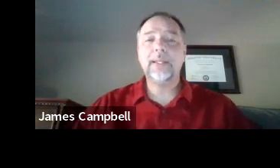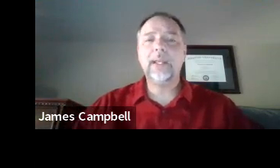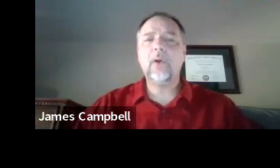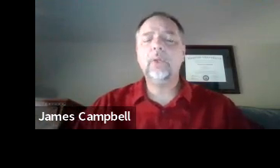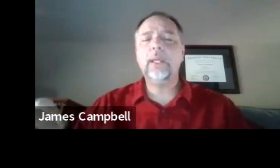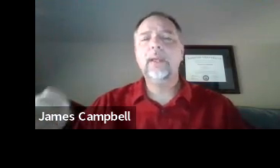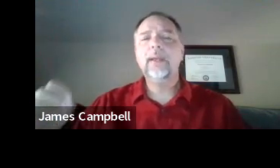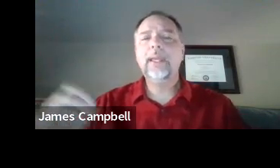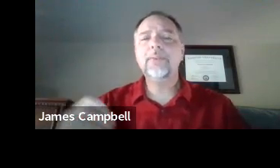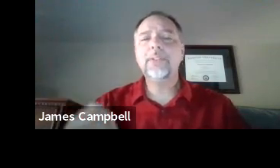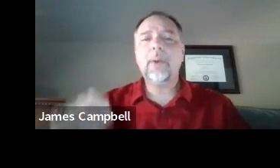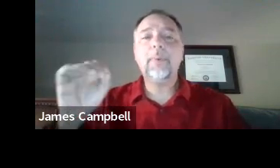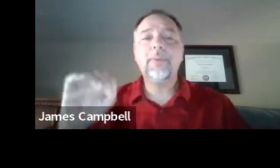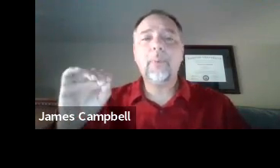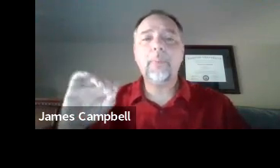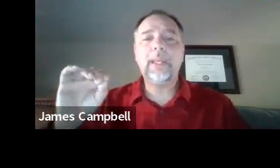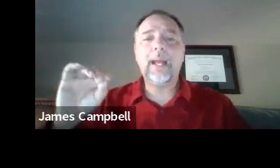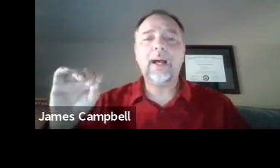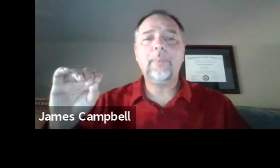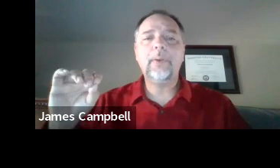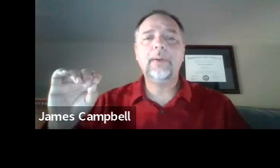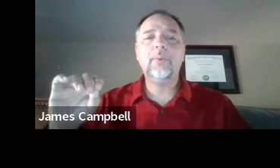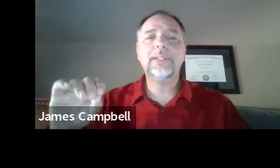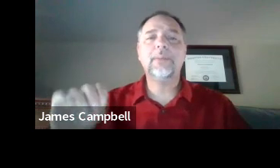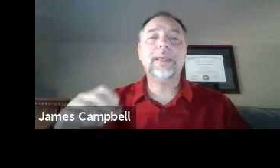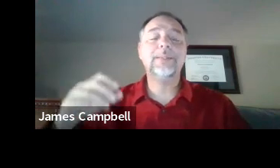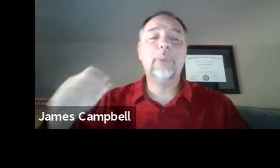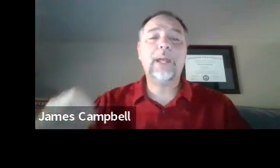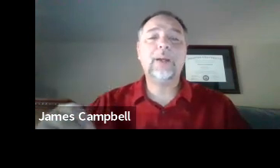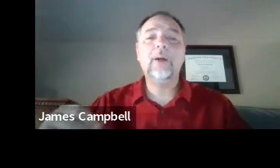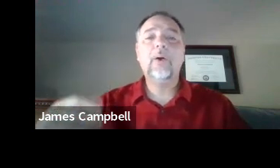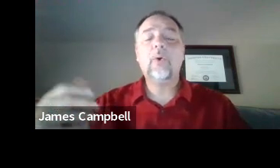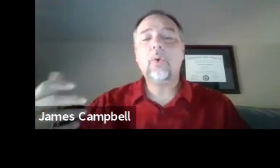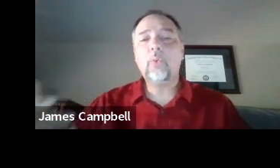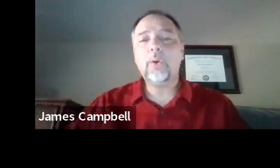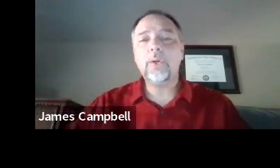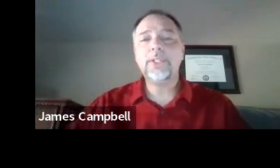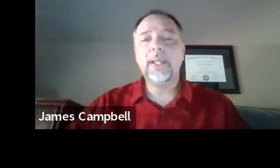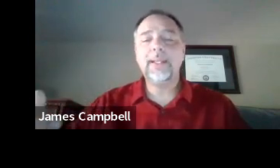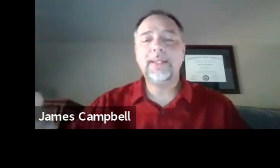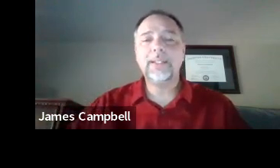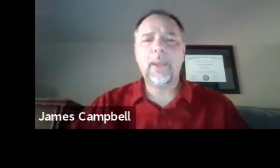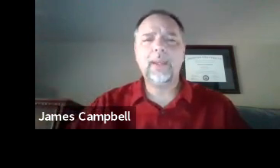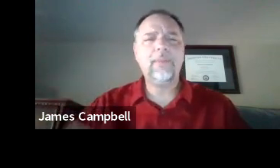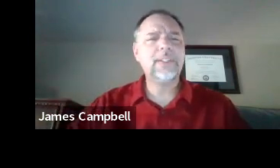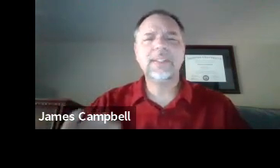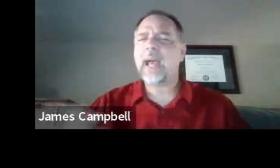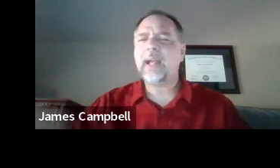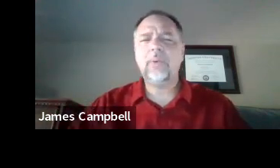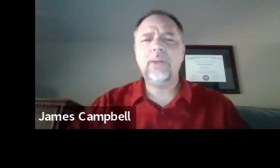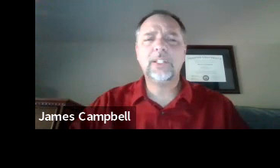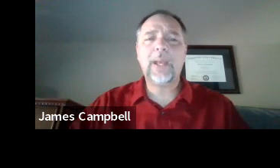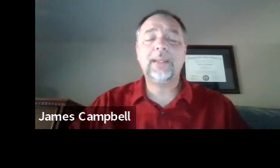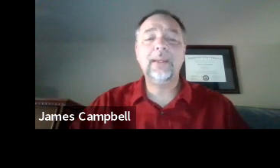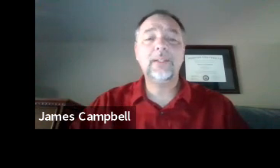activates it. It only gives a bump of dopamine up when something is better or worse than anticipated. If it's